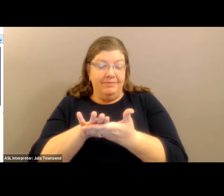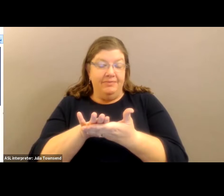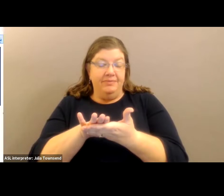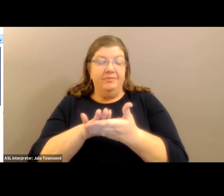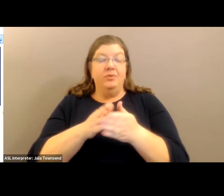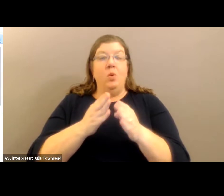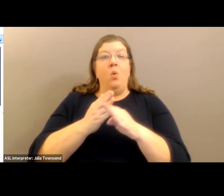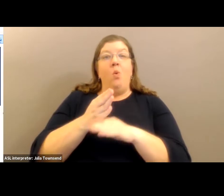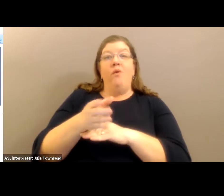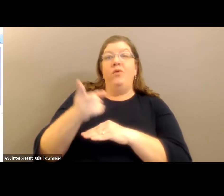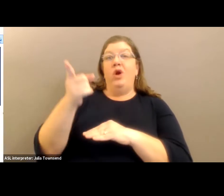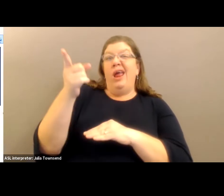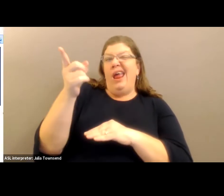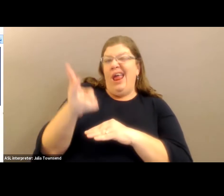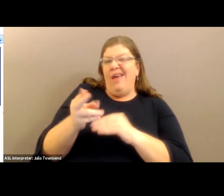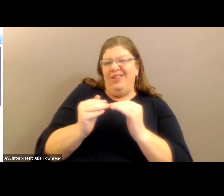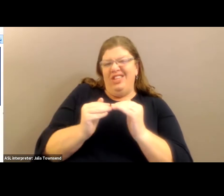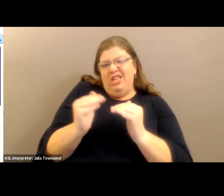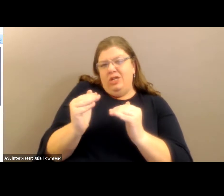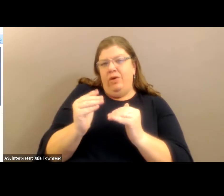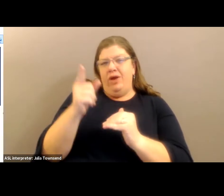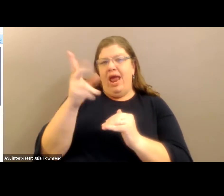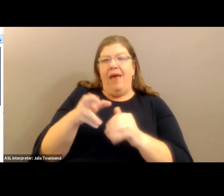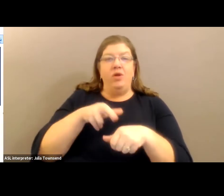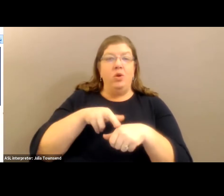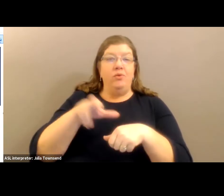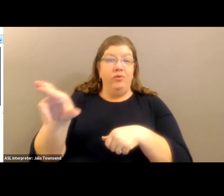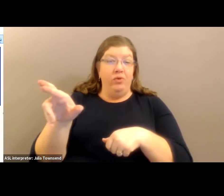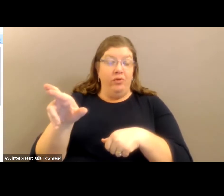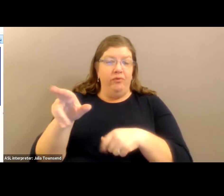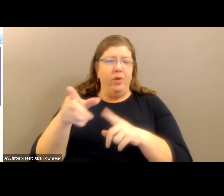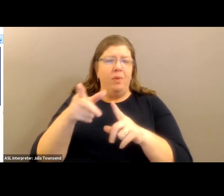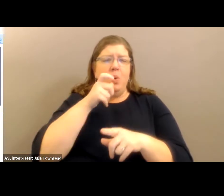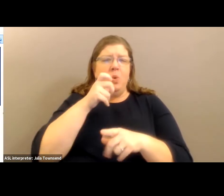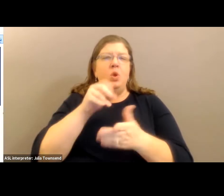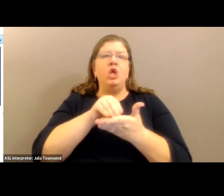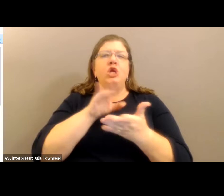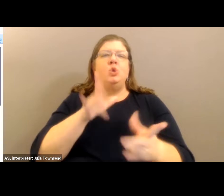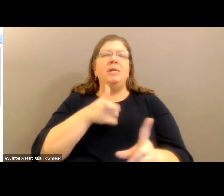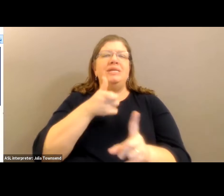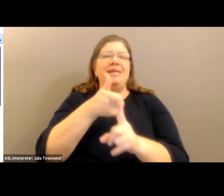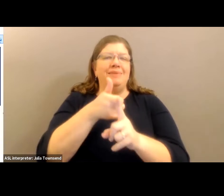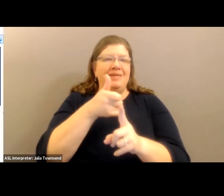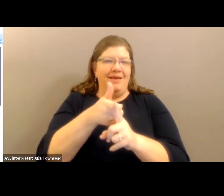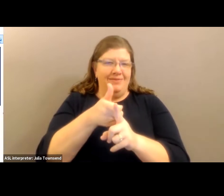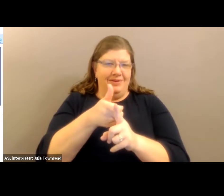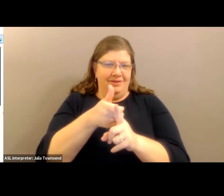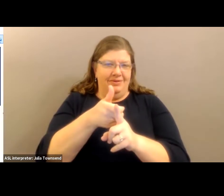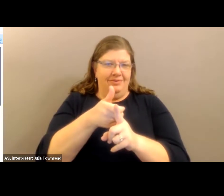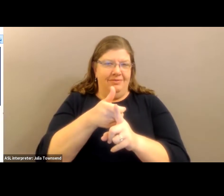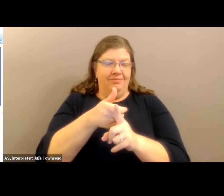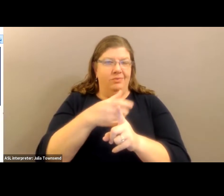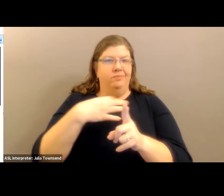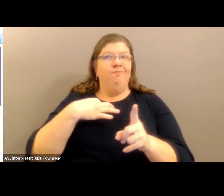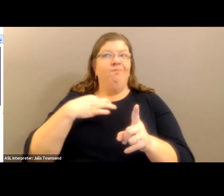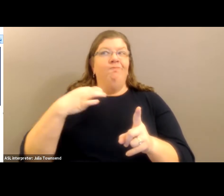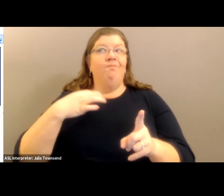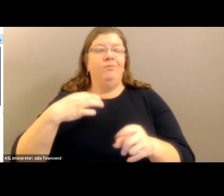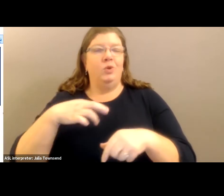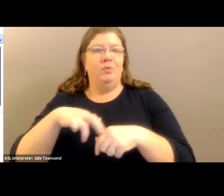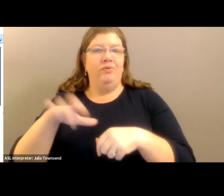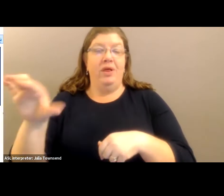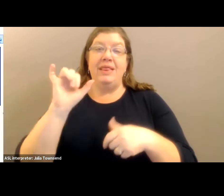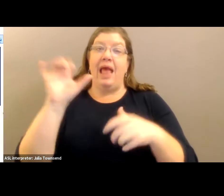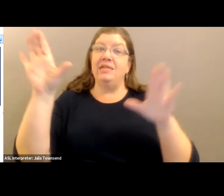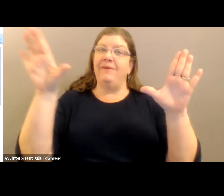Just over half of the referrals came from students themselves, which is fantastic because that's